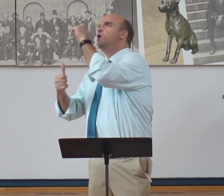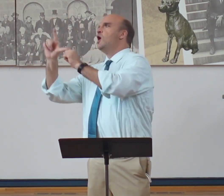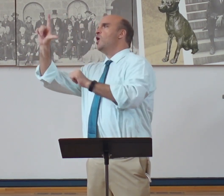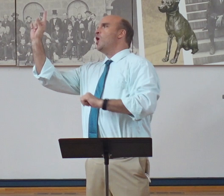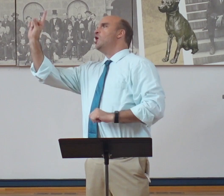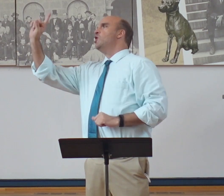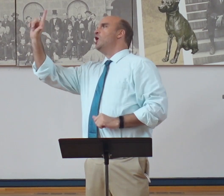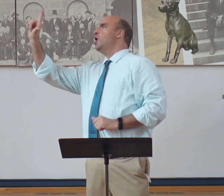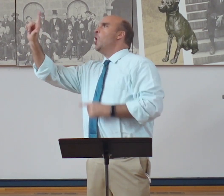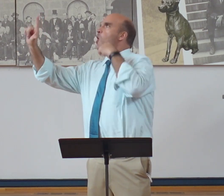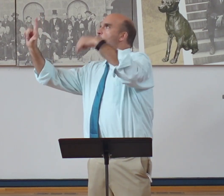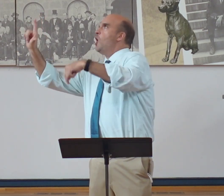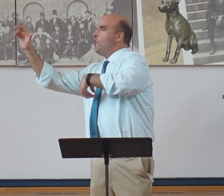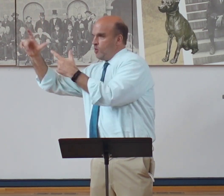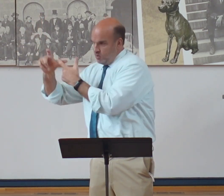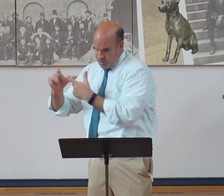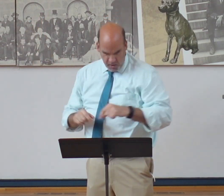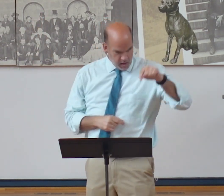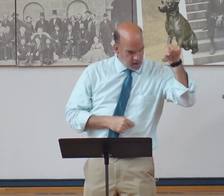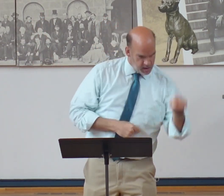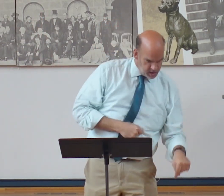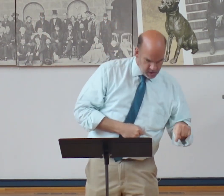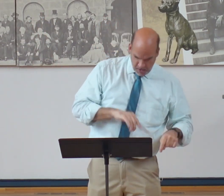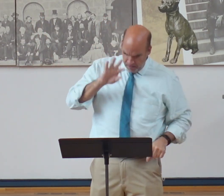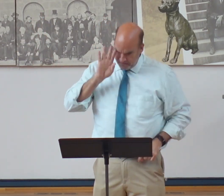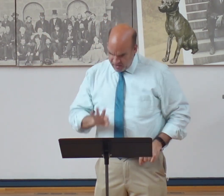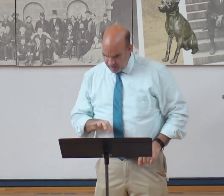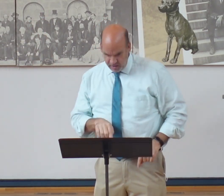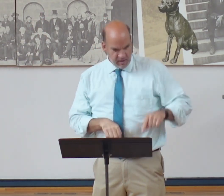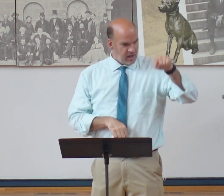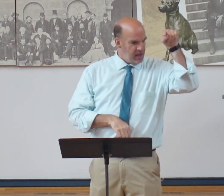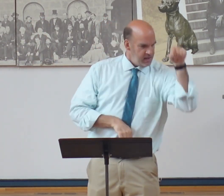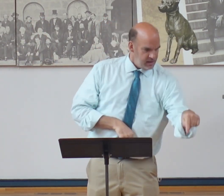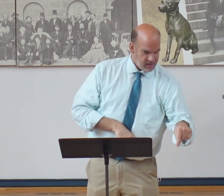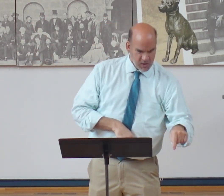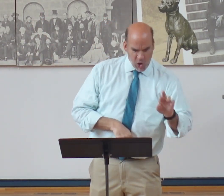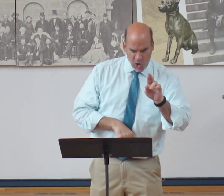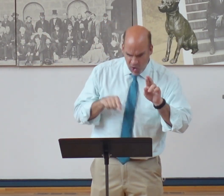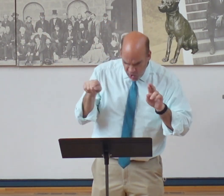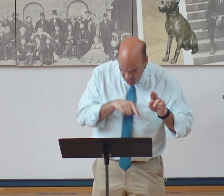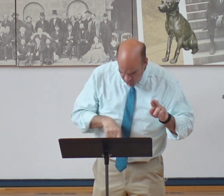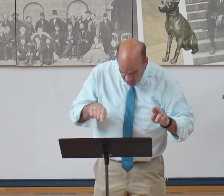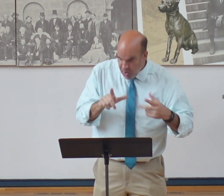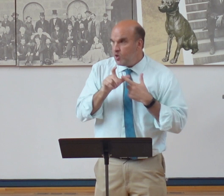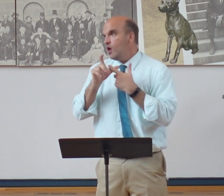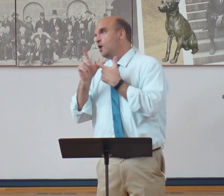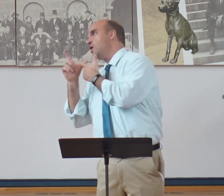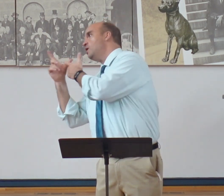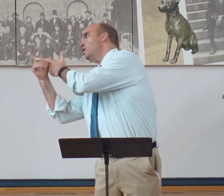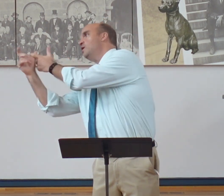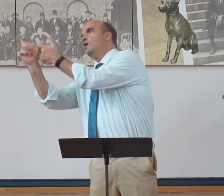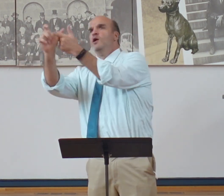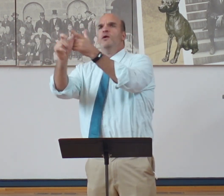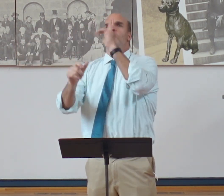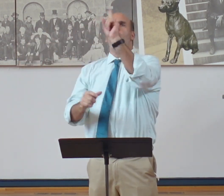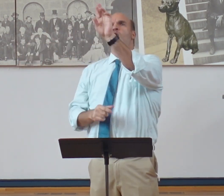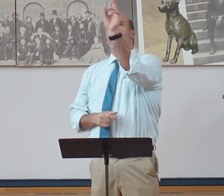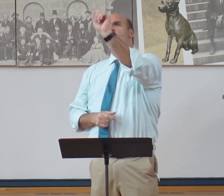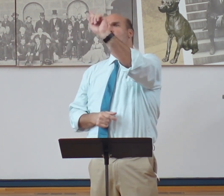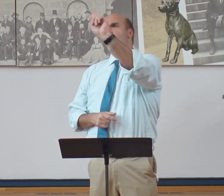mom, "Mom, where's the letter L in the TTY?" And she would show me, and then I go back to her, "Where's the R? I couldn't find the R," so I went to find my mom.